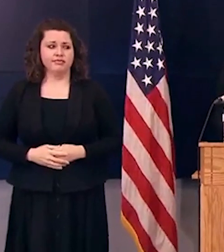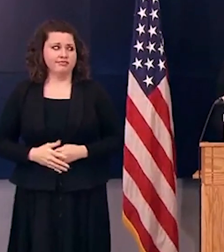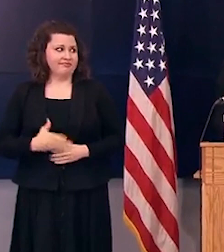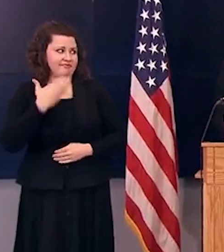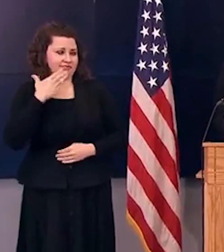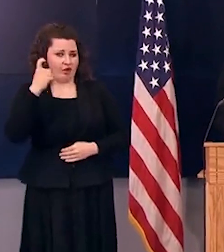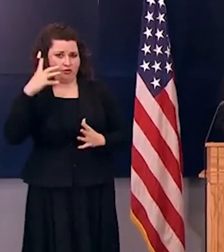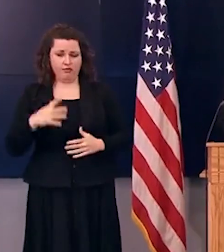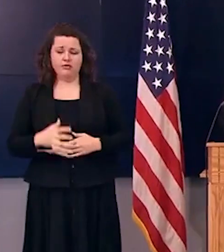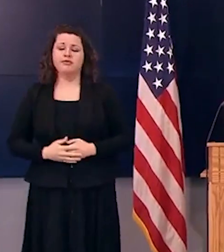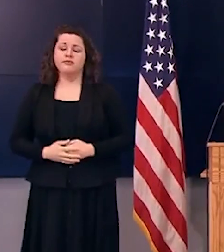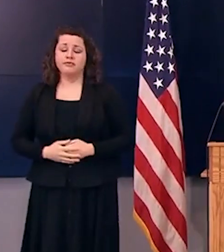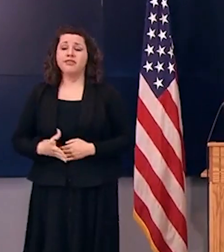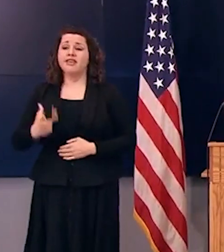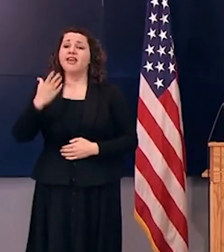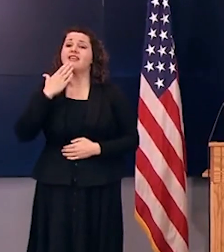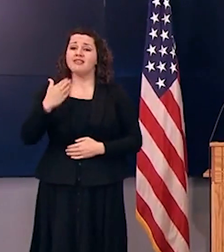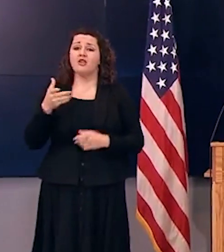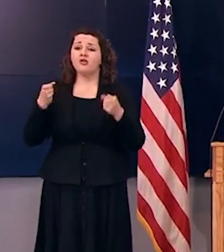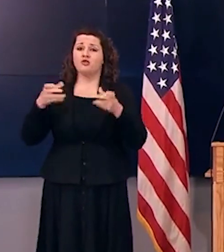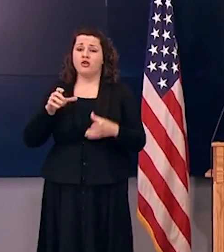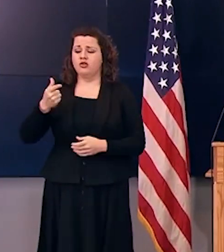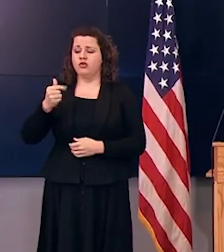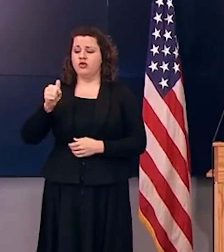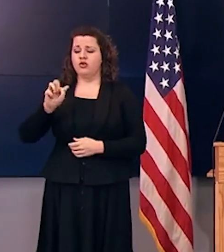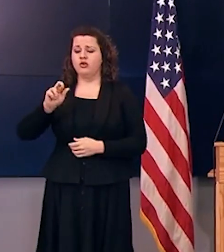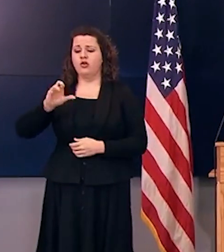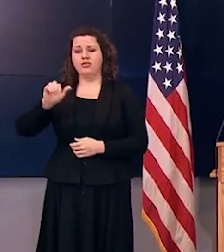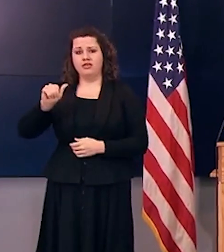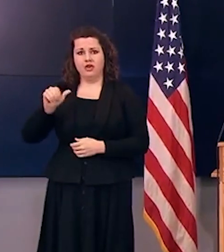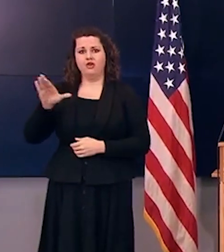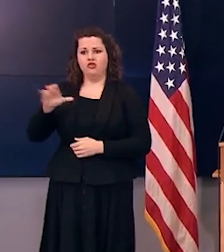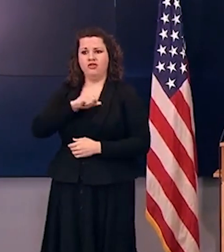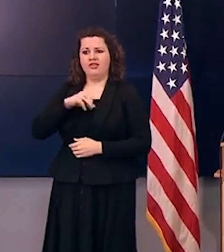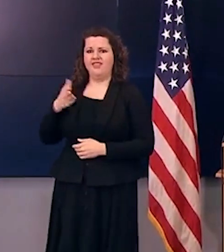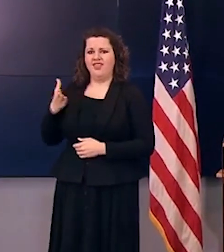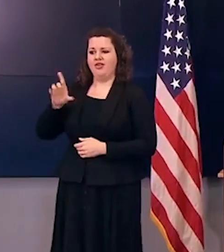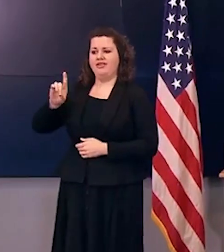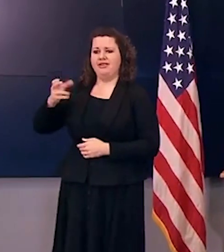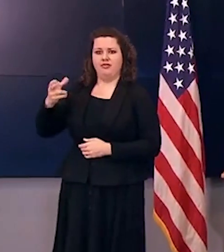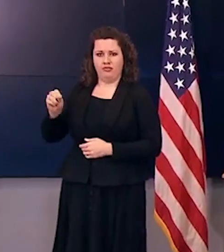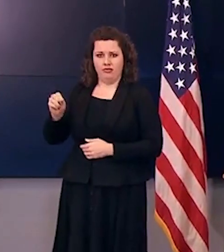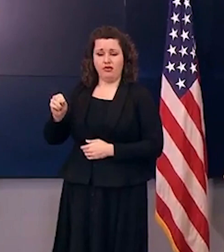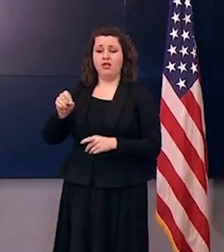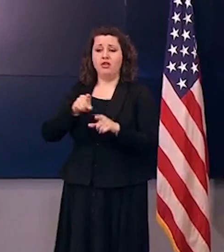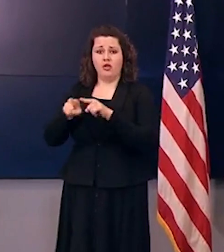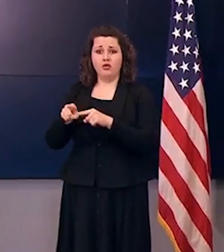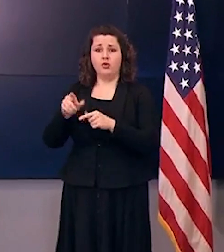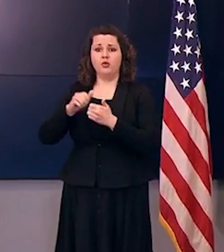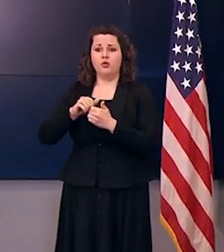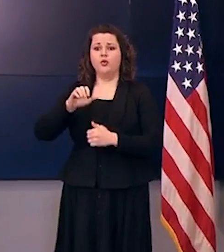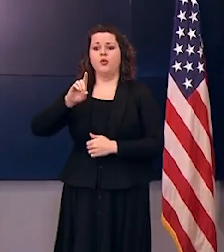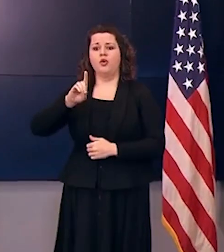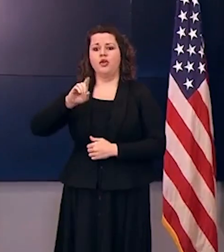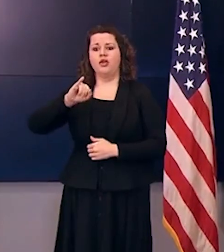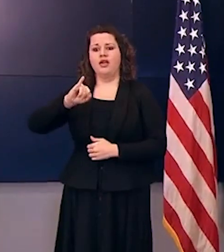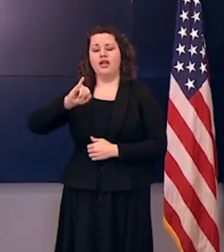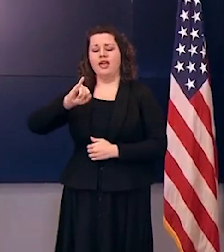Thank you, Governor Reynolds, and thank you to Director Garcia and her staff at DHS, as well as to Adjunct General